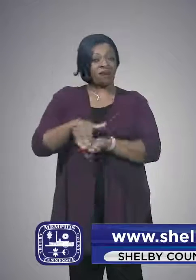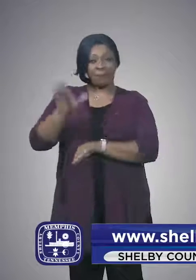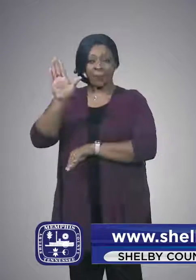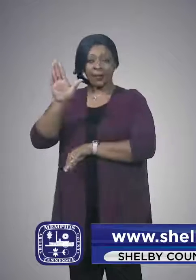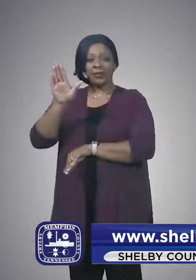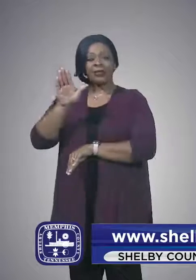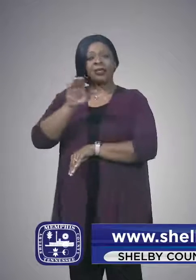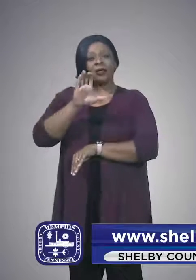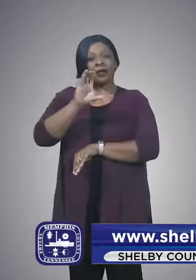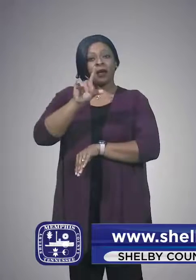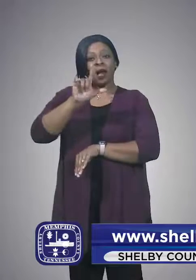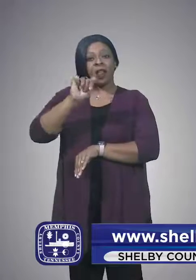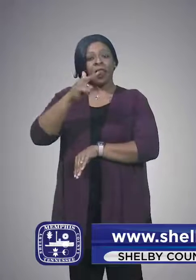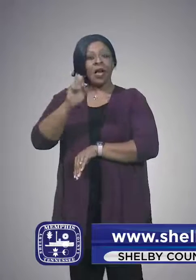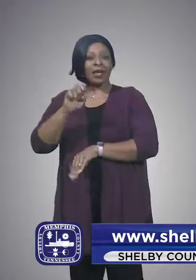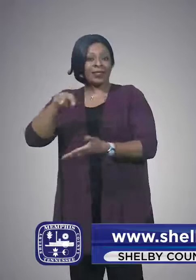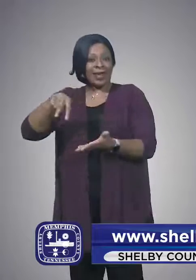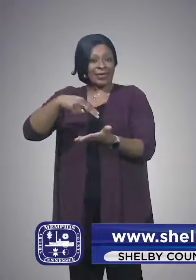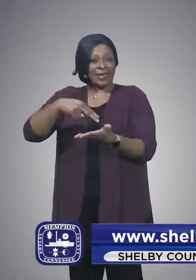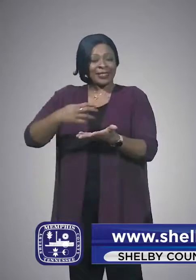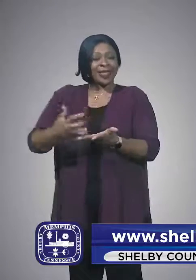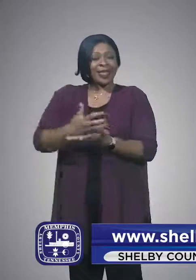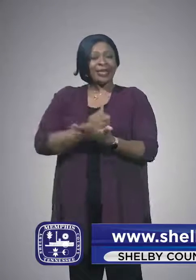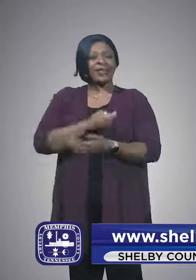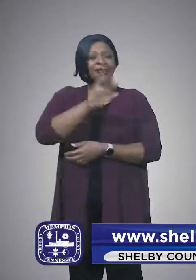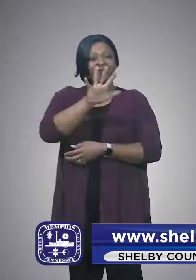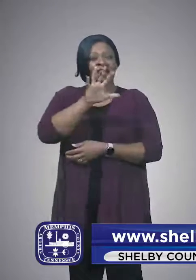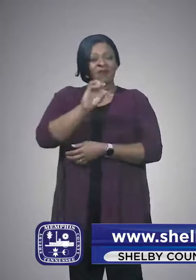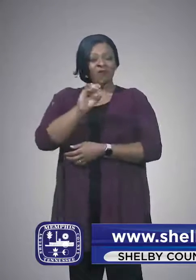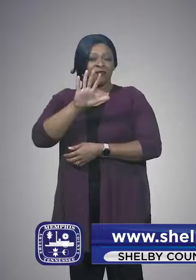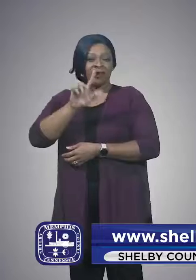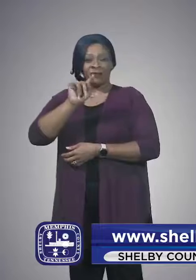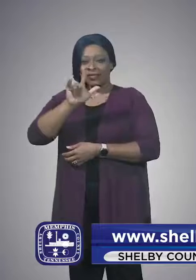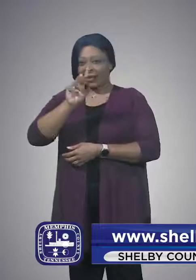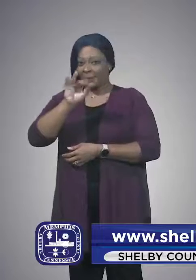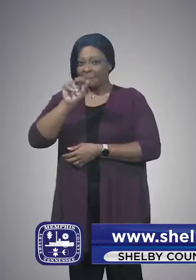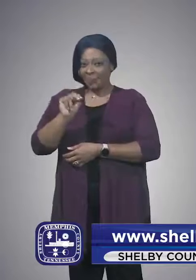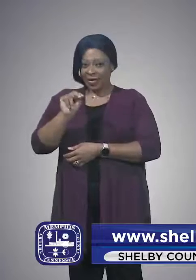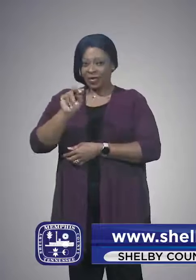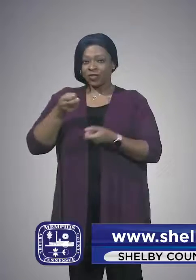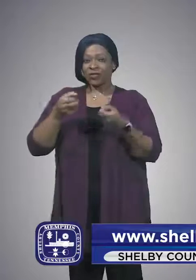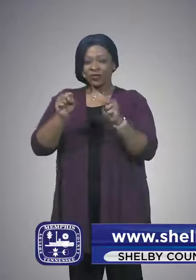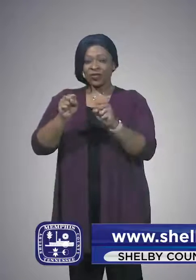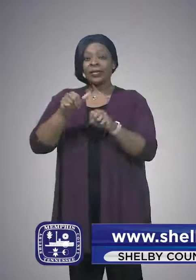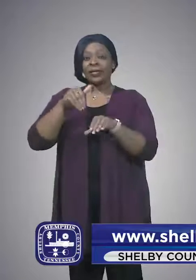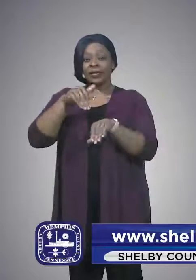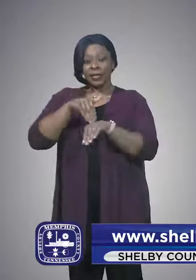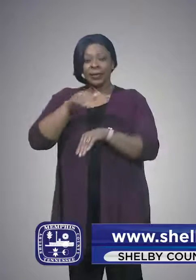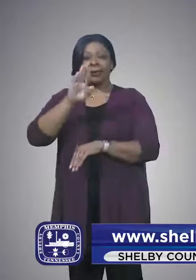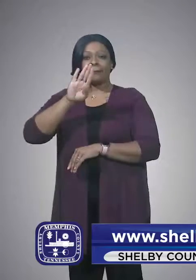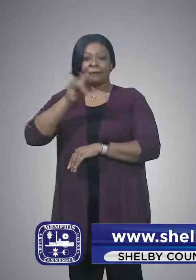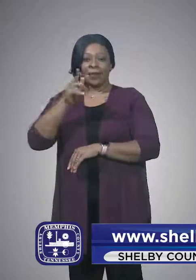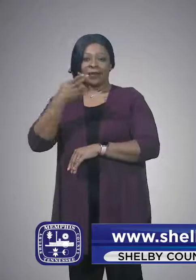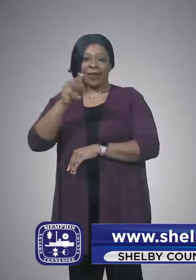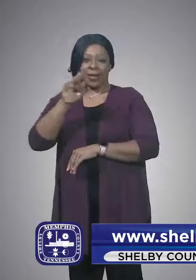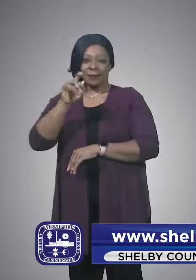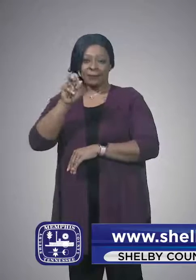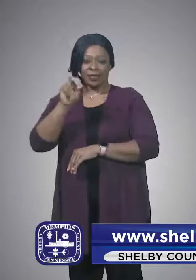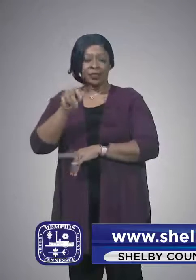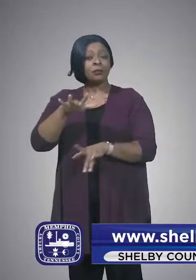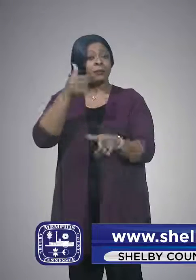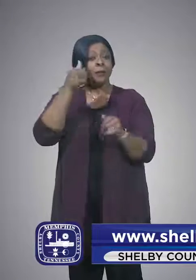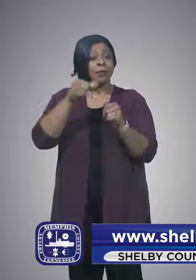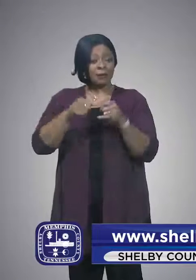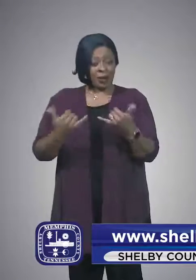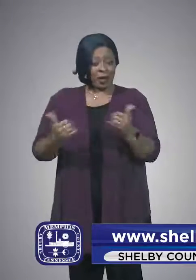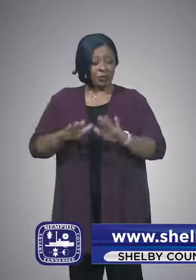at Collage Dance Collective at 505 Tillman Street in Binghamton. Also remember,